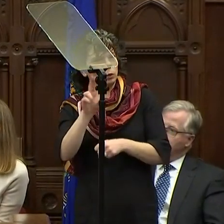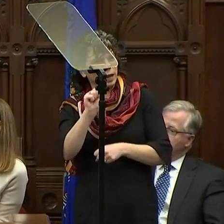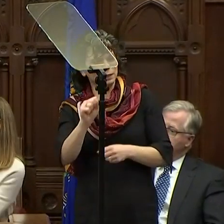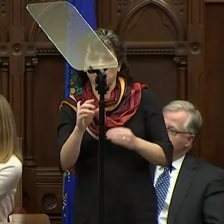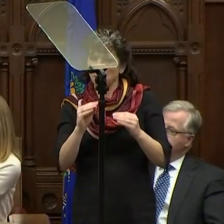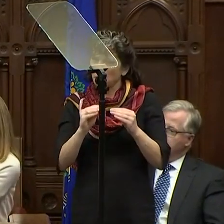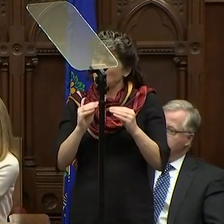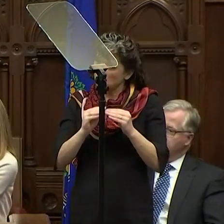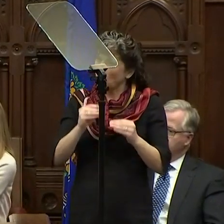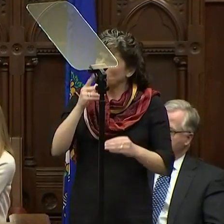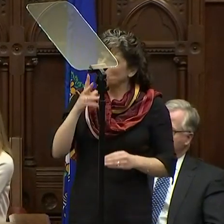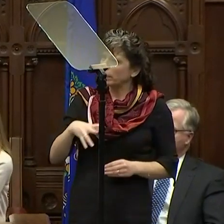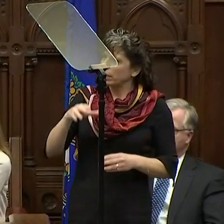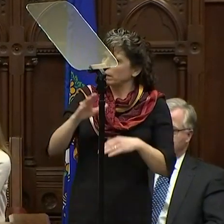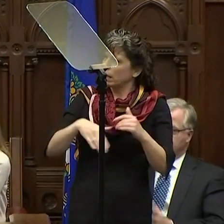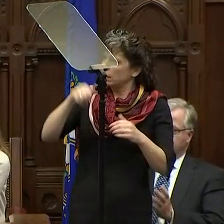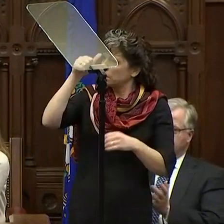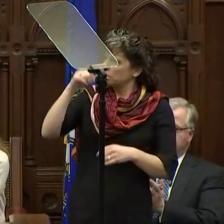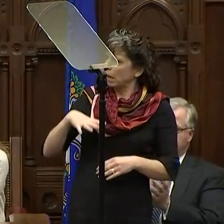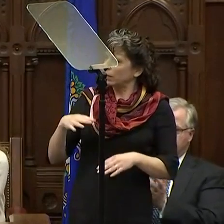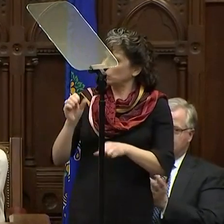working?